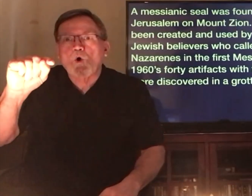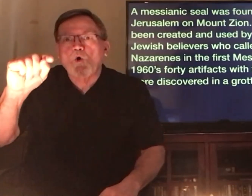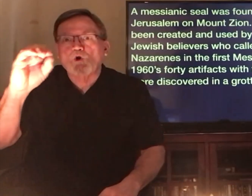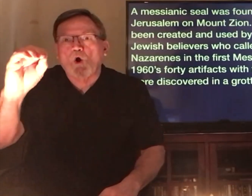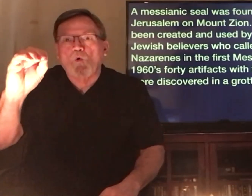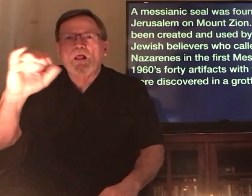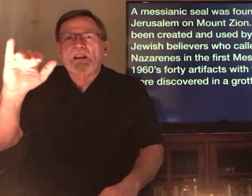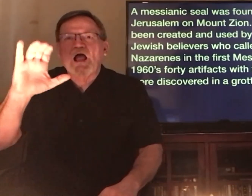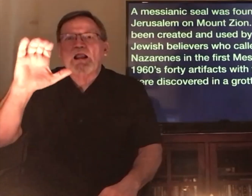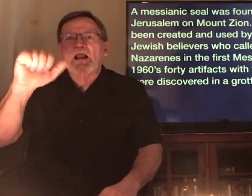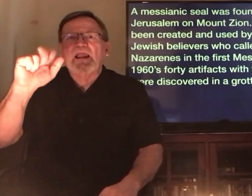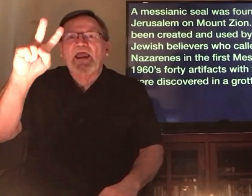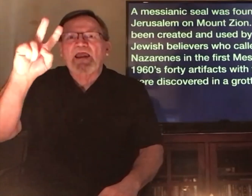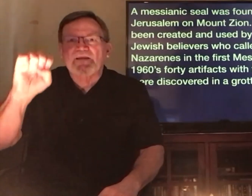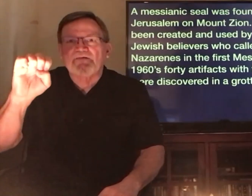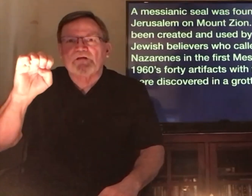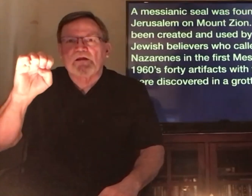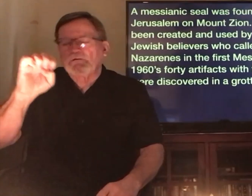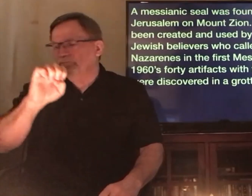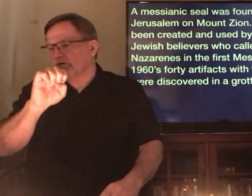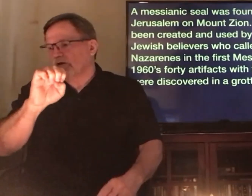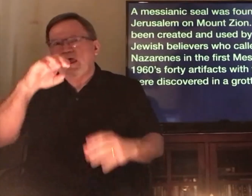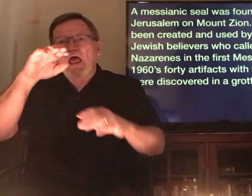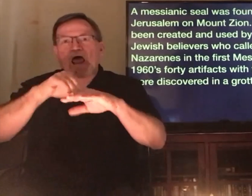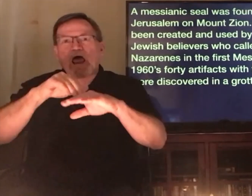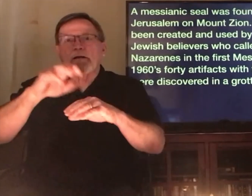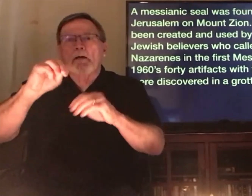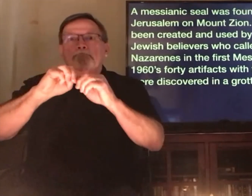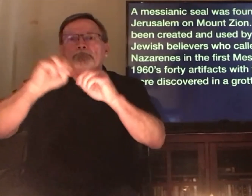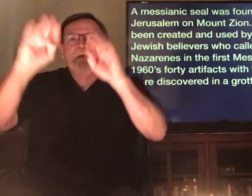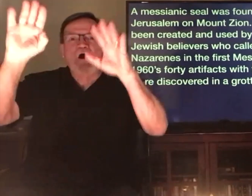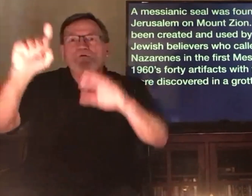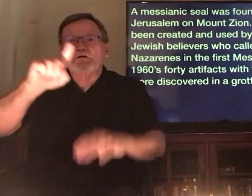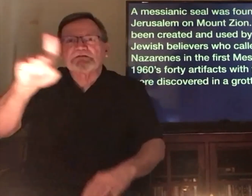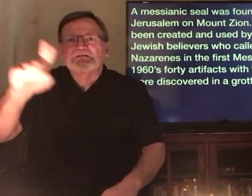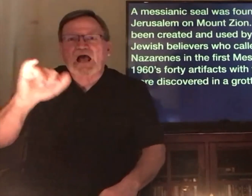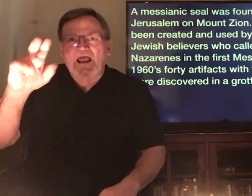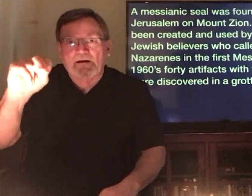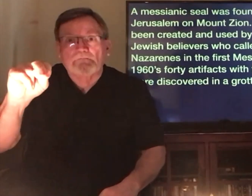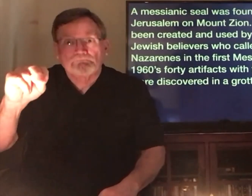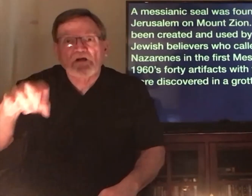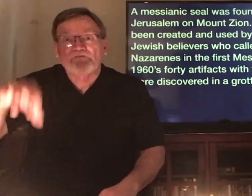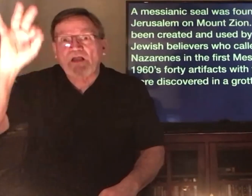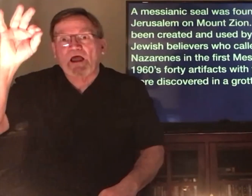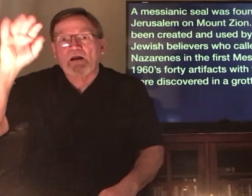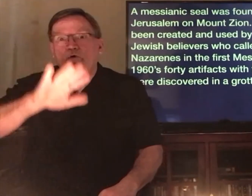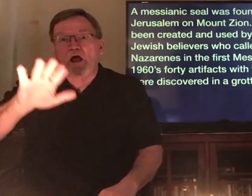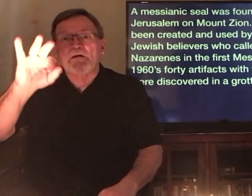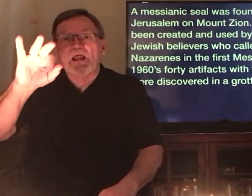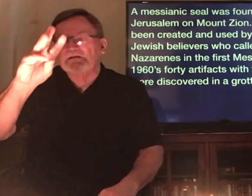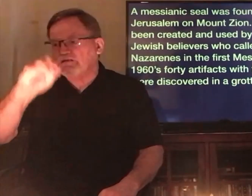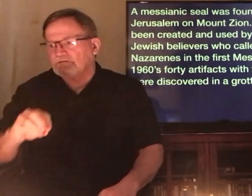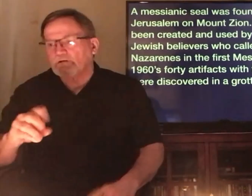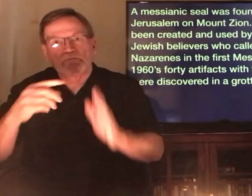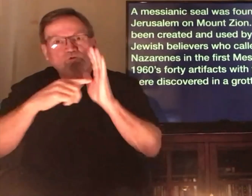right here is this. And that is here, right here. And this, what's